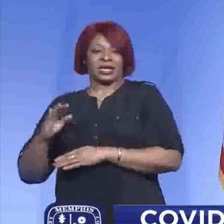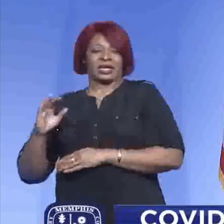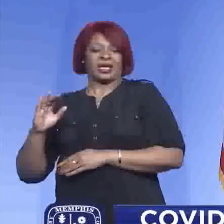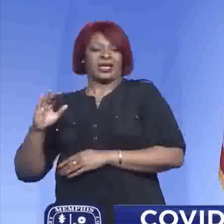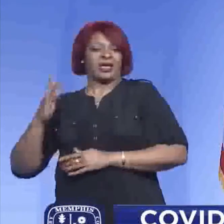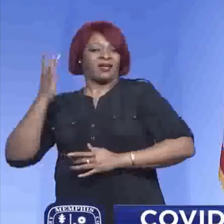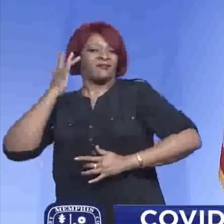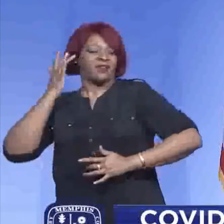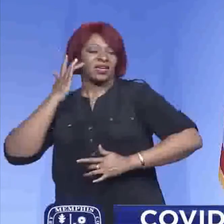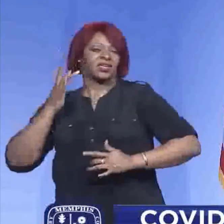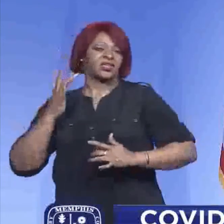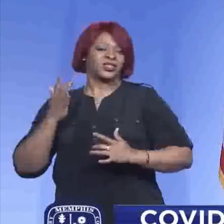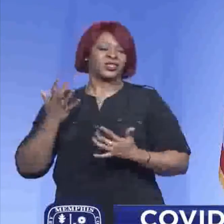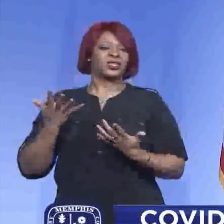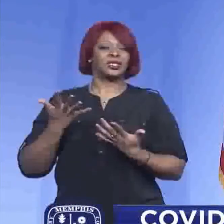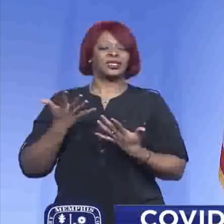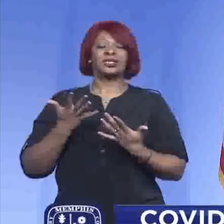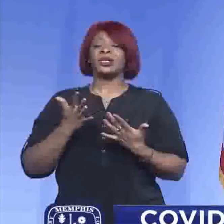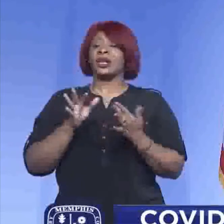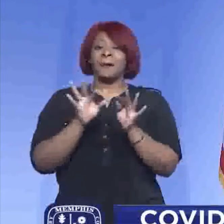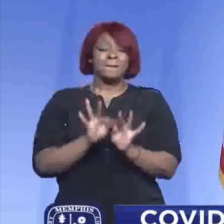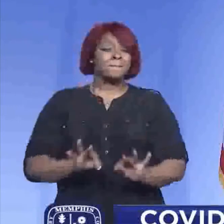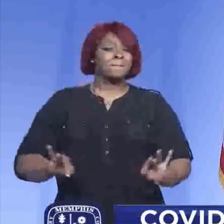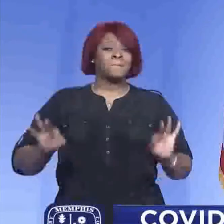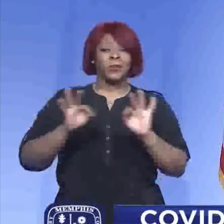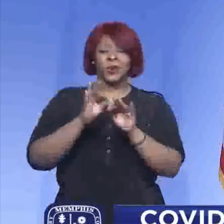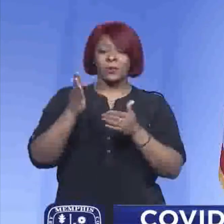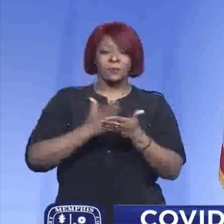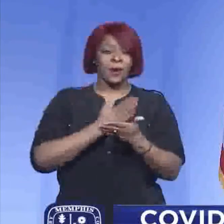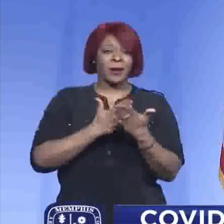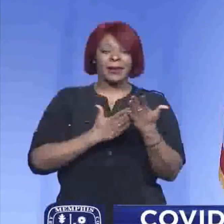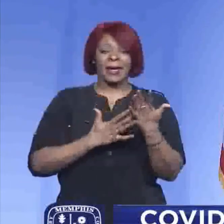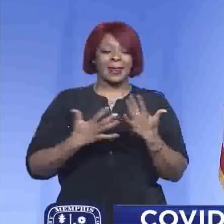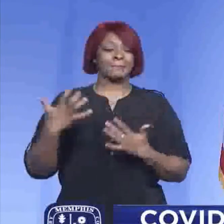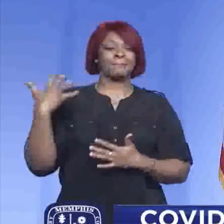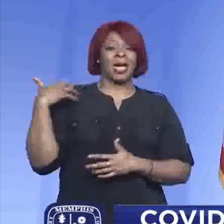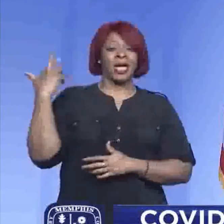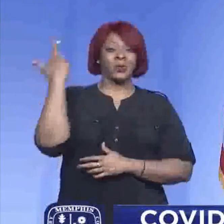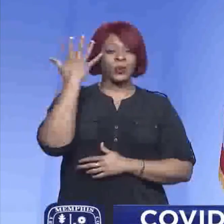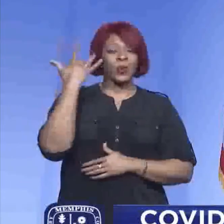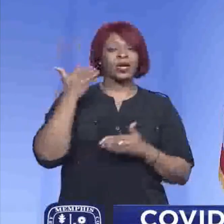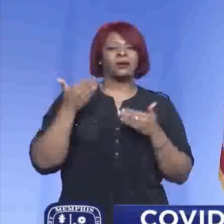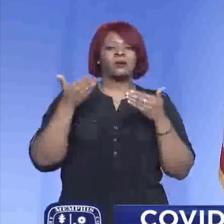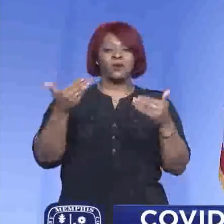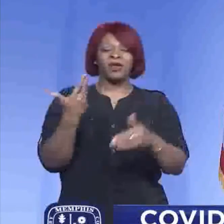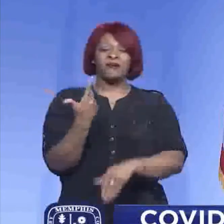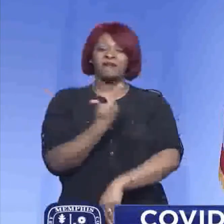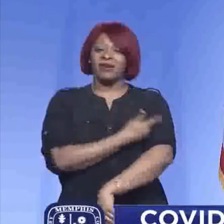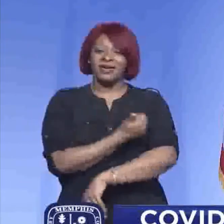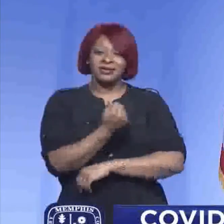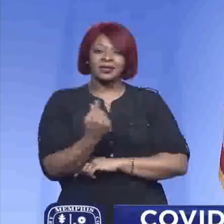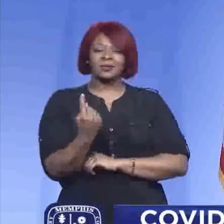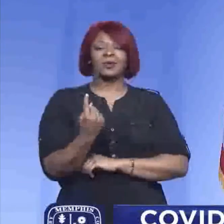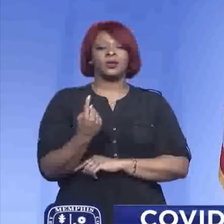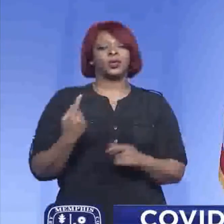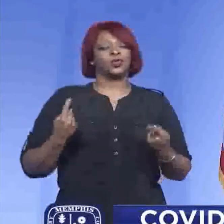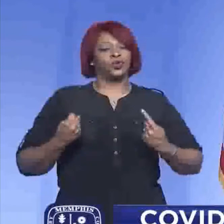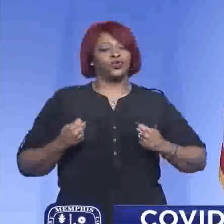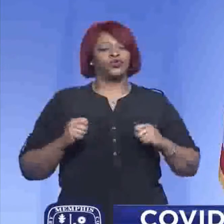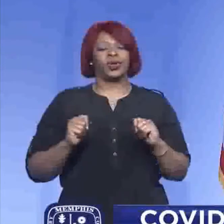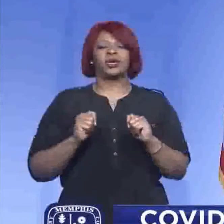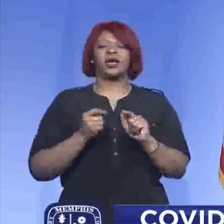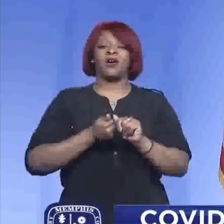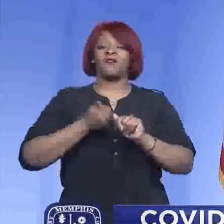infections, the key component and the main reason why you vaccinate anyone is that we're trying to